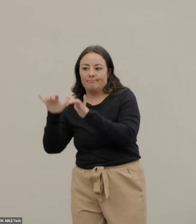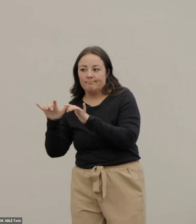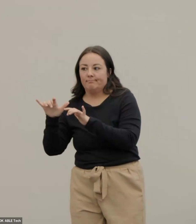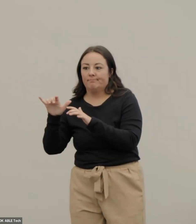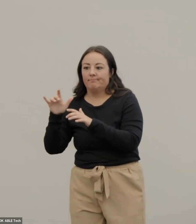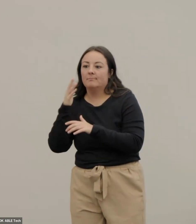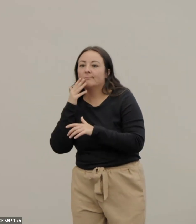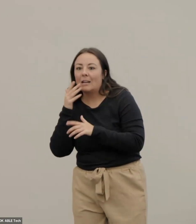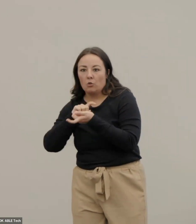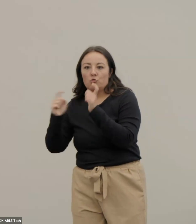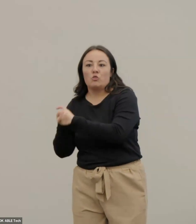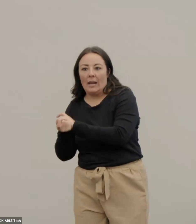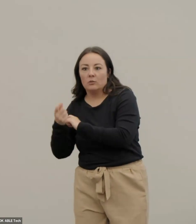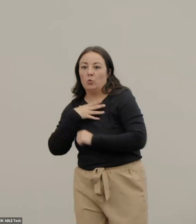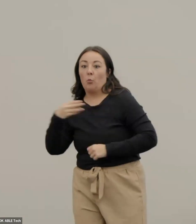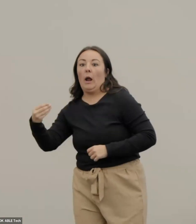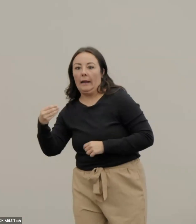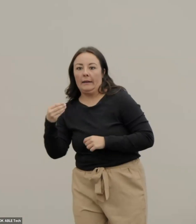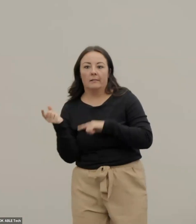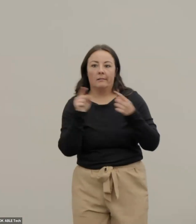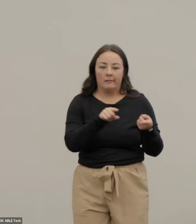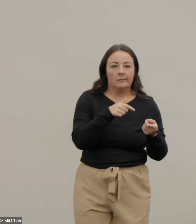that. But by doing that,